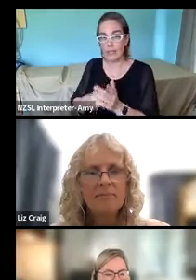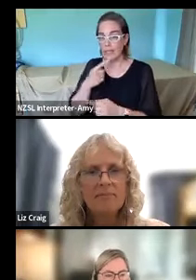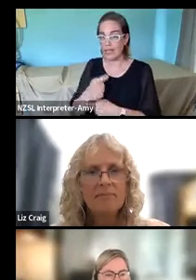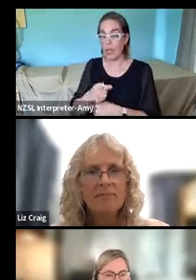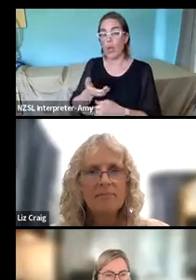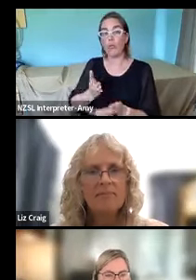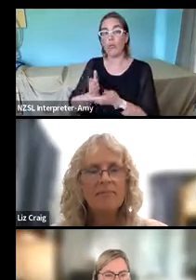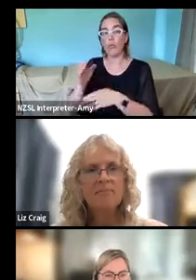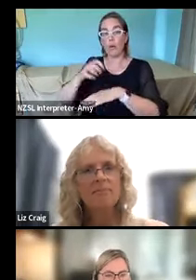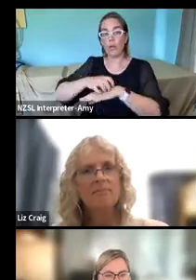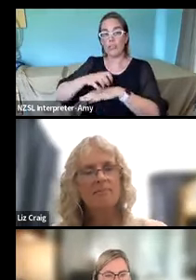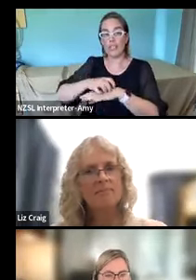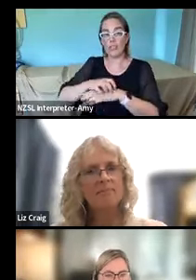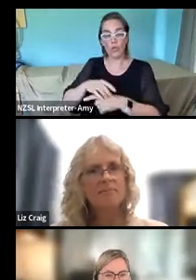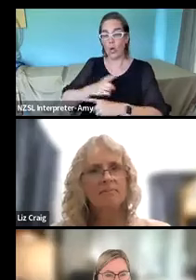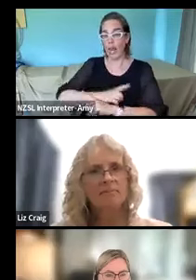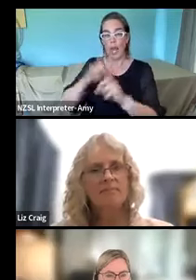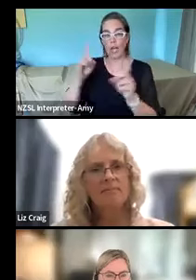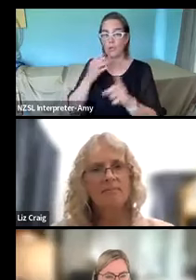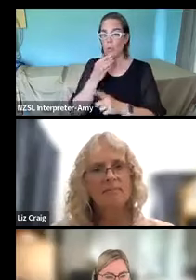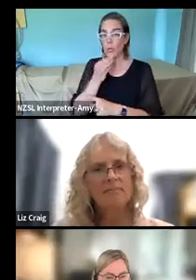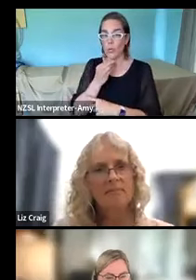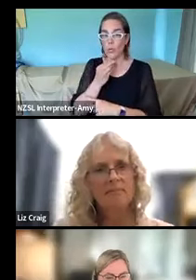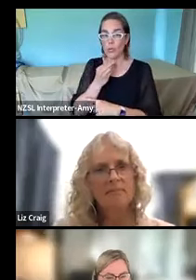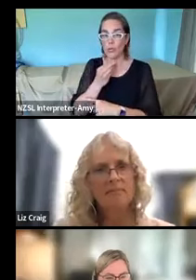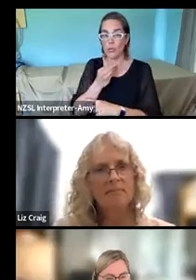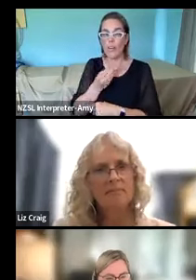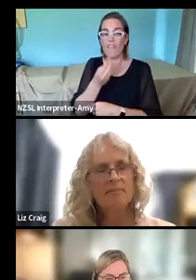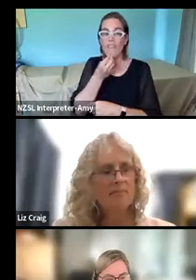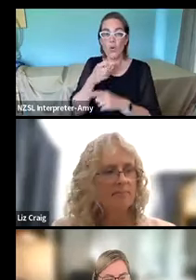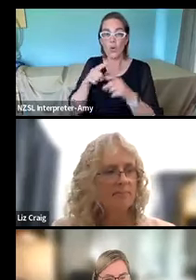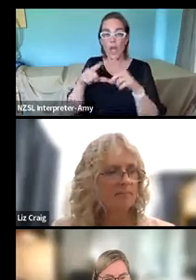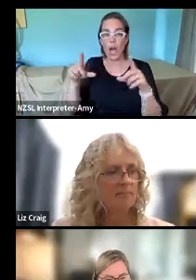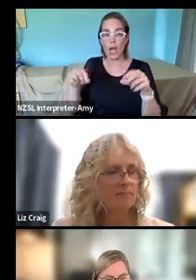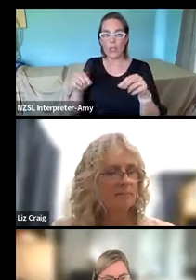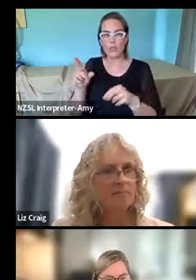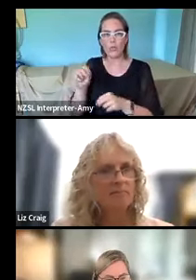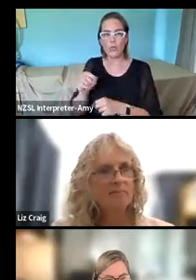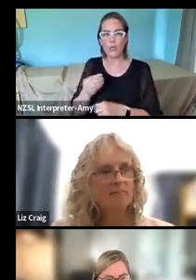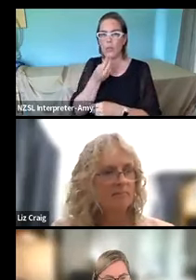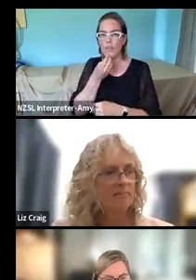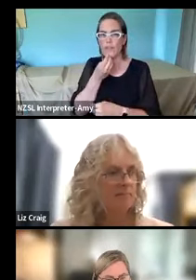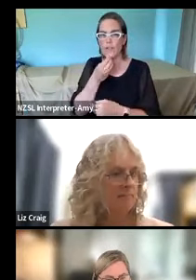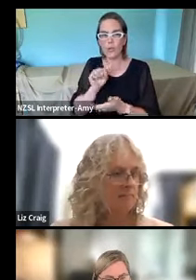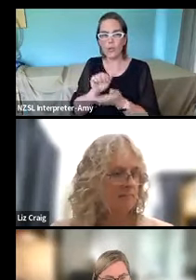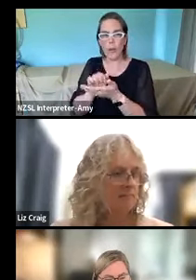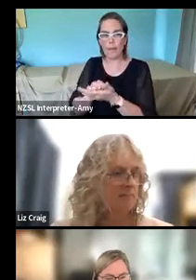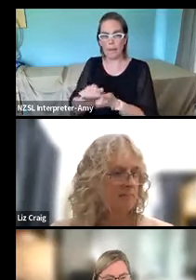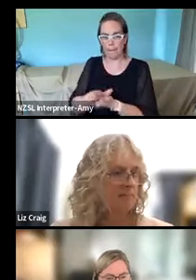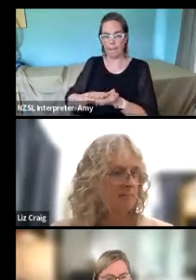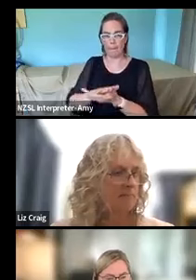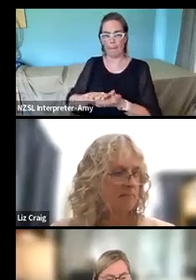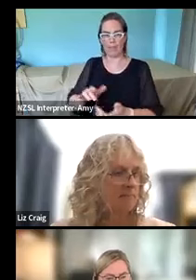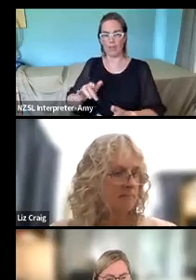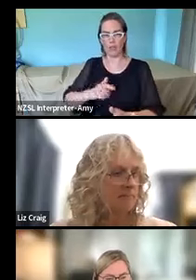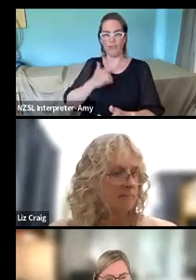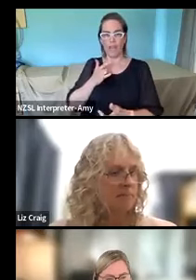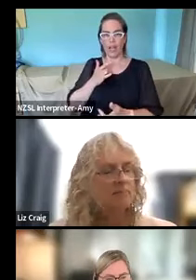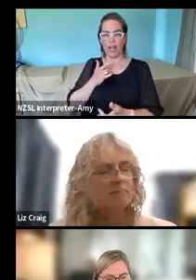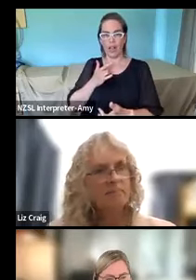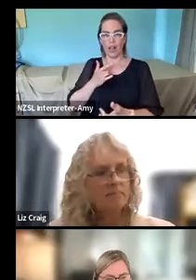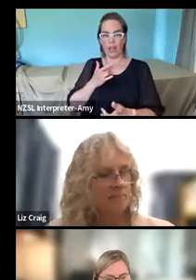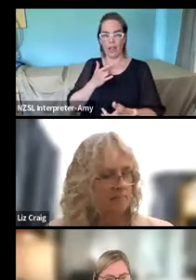food cards to do our own food shopping, and I think that's really doesn't make us feel independent enough. It's like,